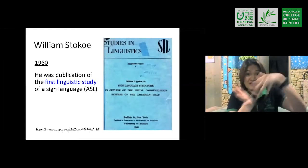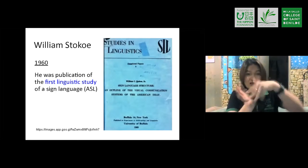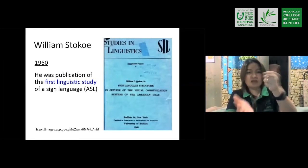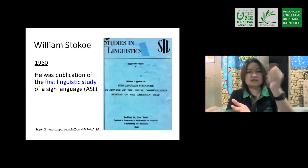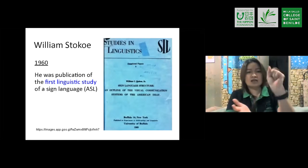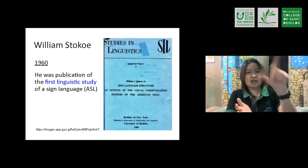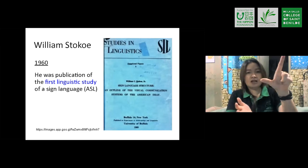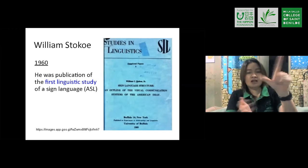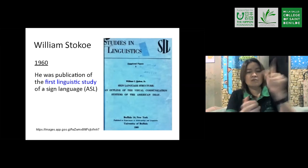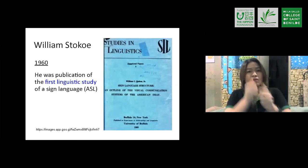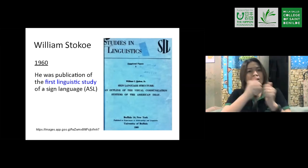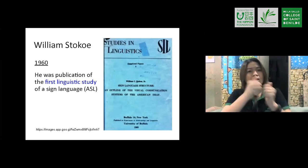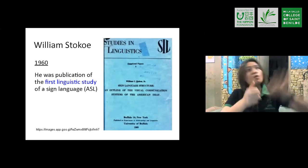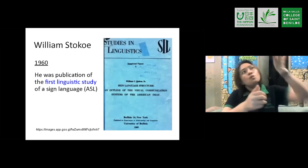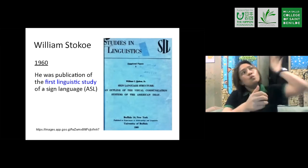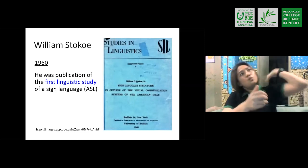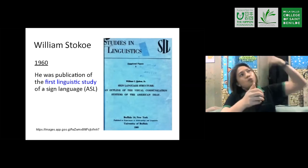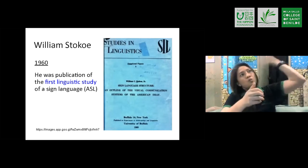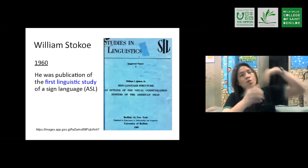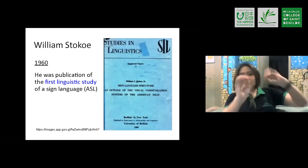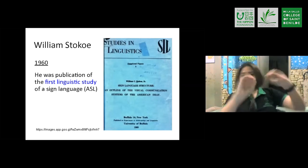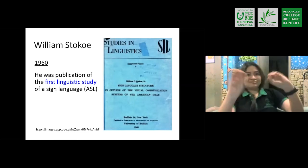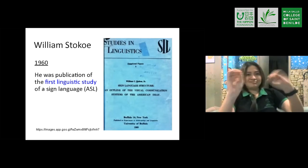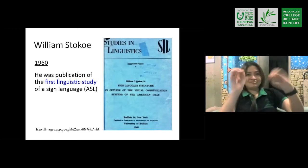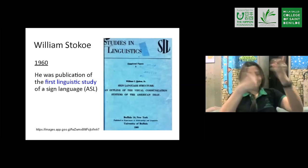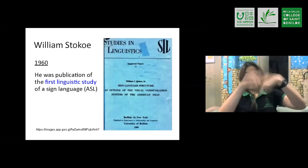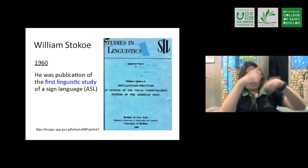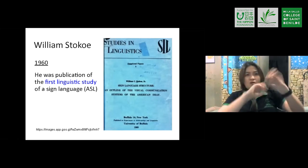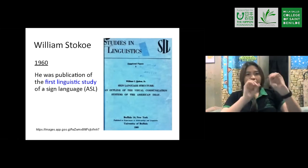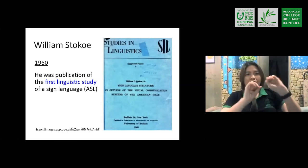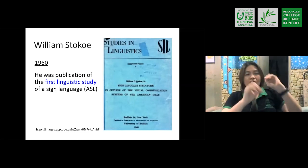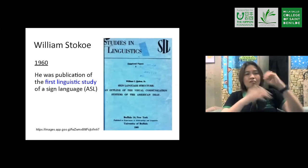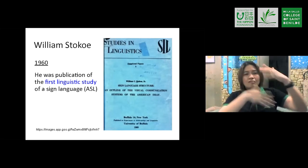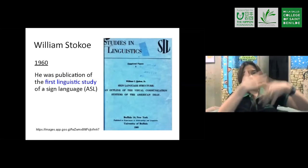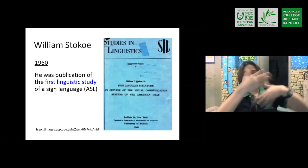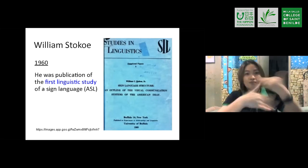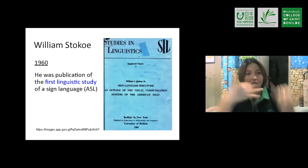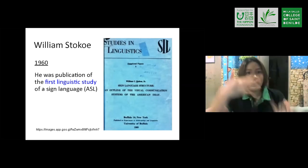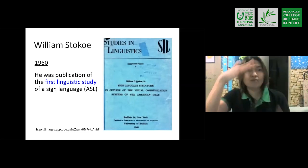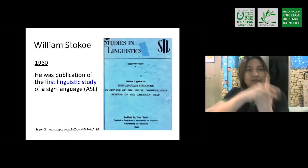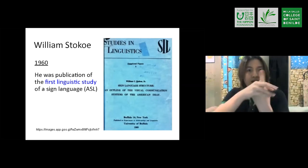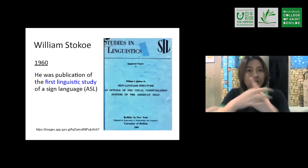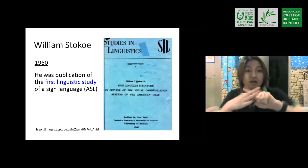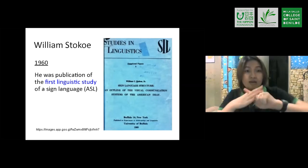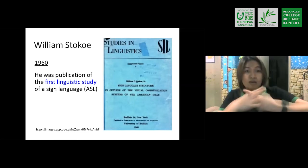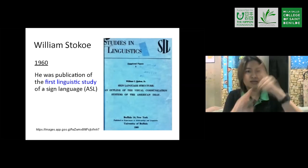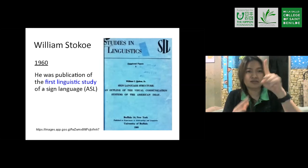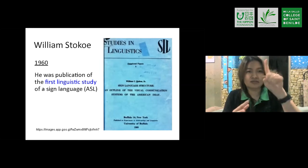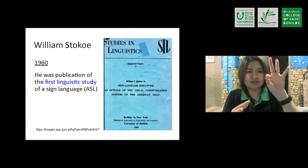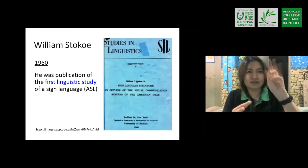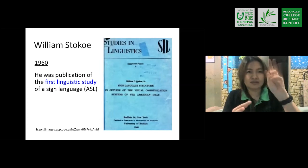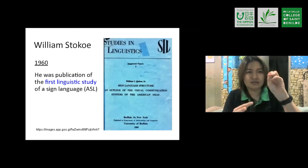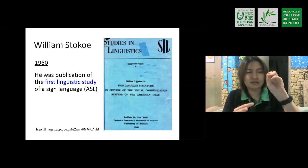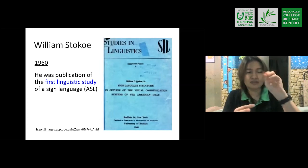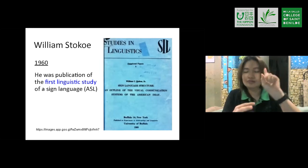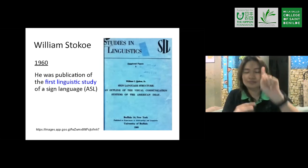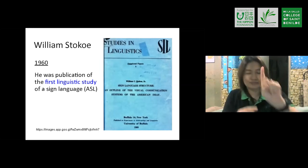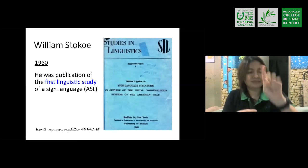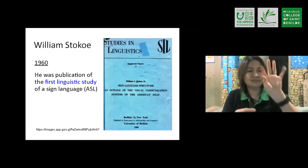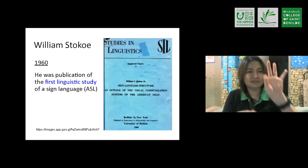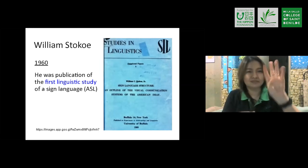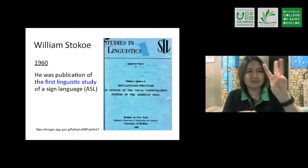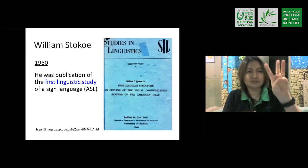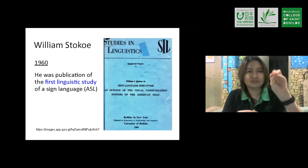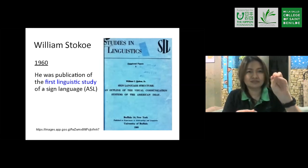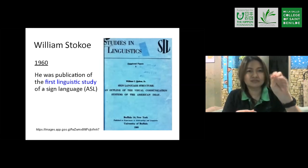first publication for ASL was in 1960. Prior to that, there was